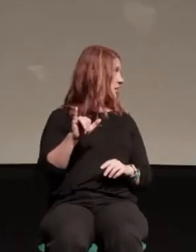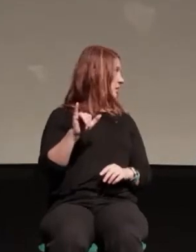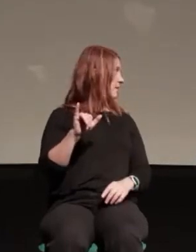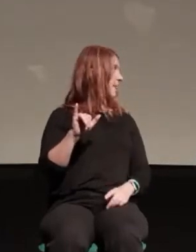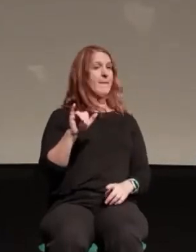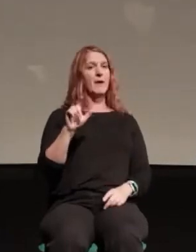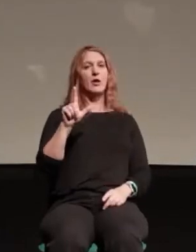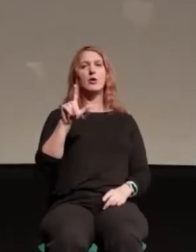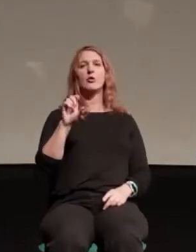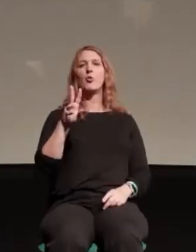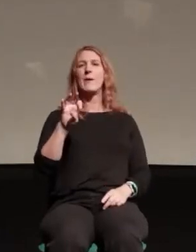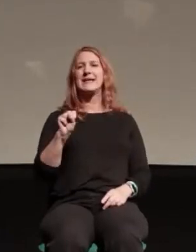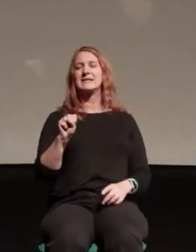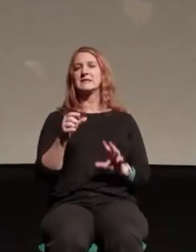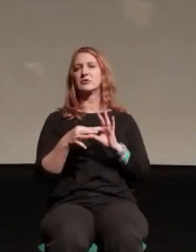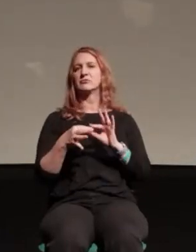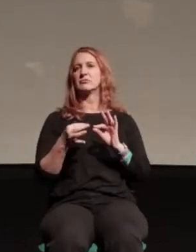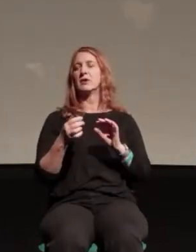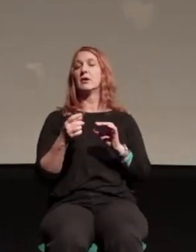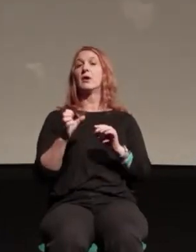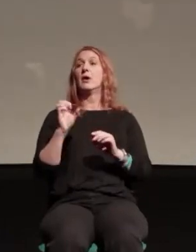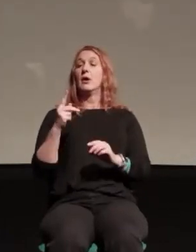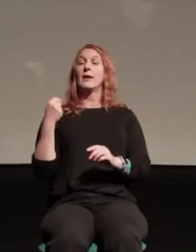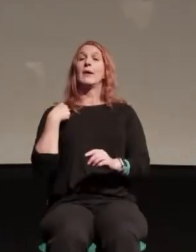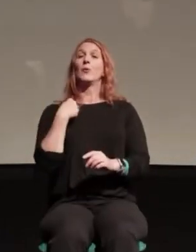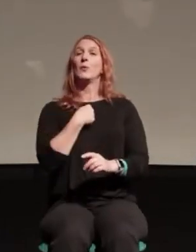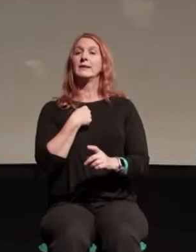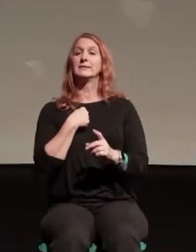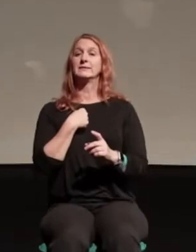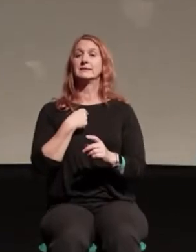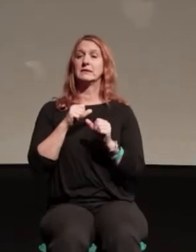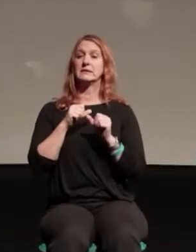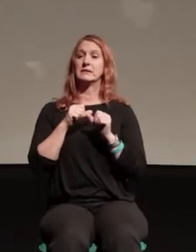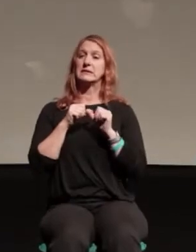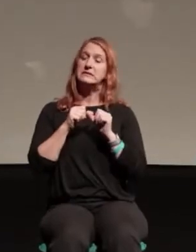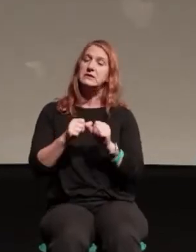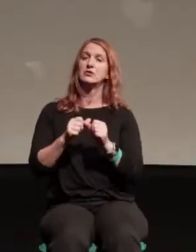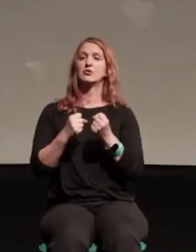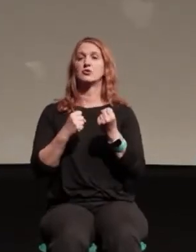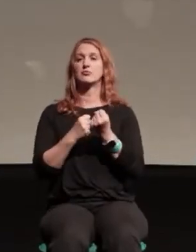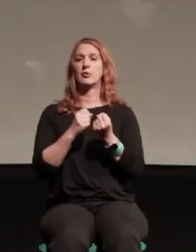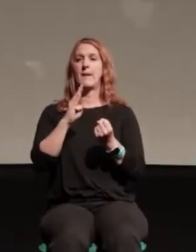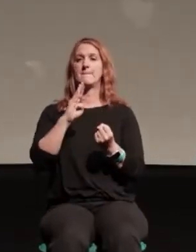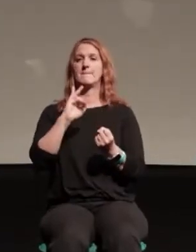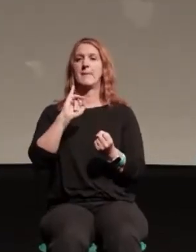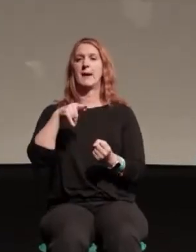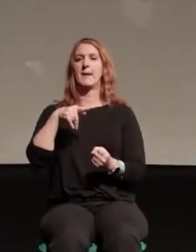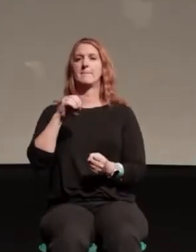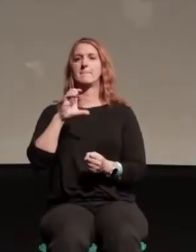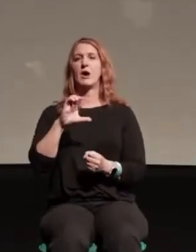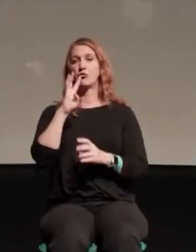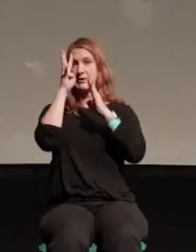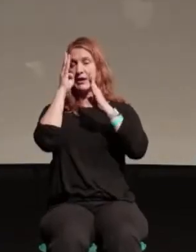I'll just say that, we continue to support BIPOC creators. That's been our mission with